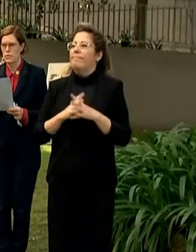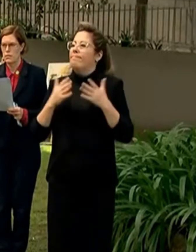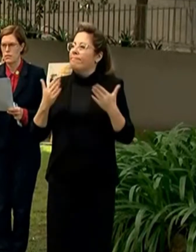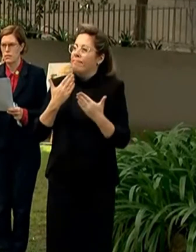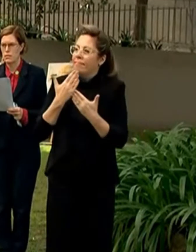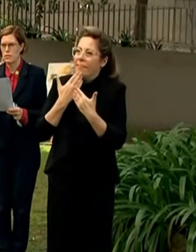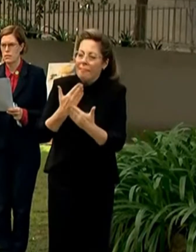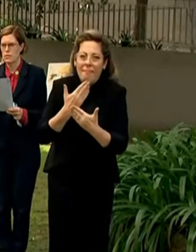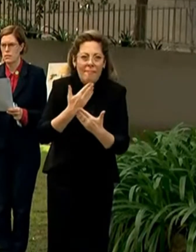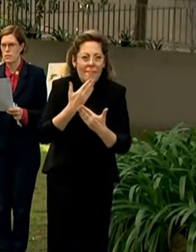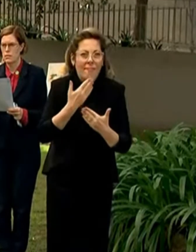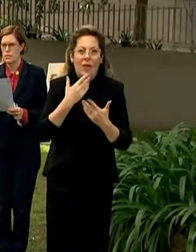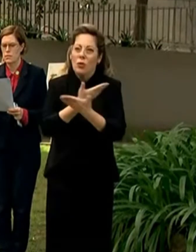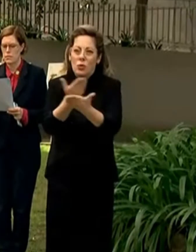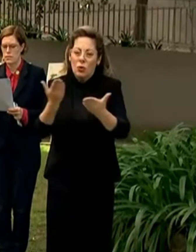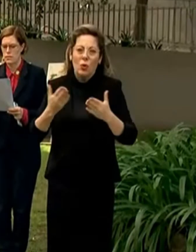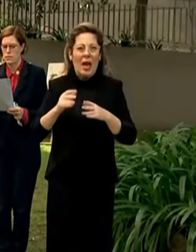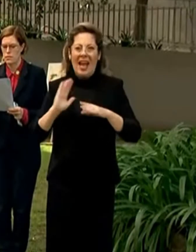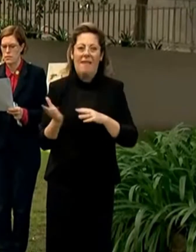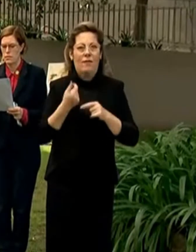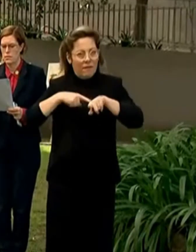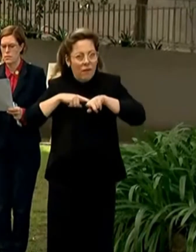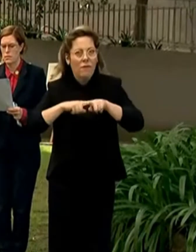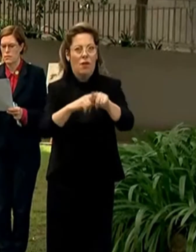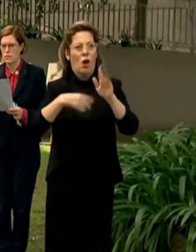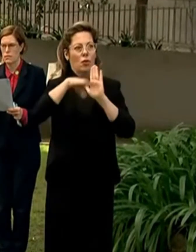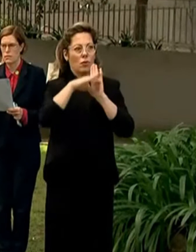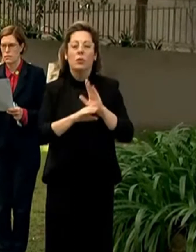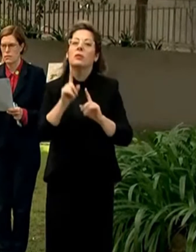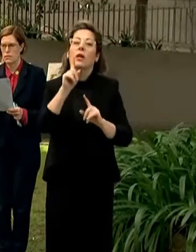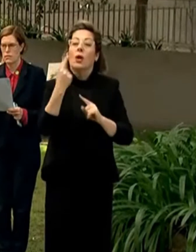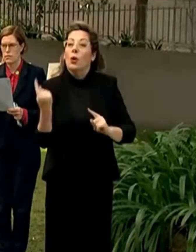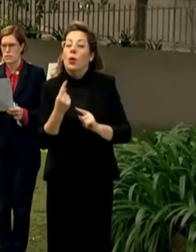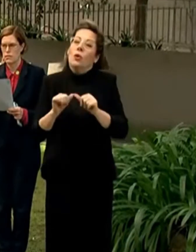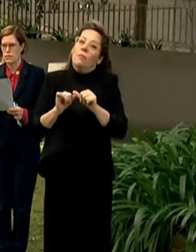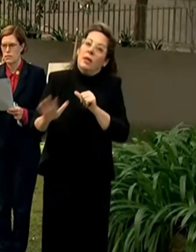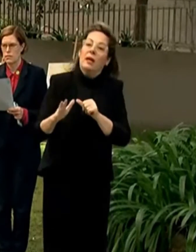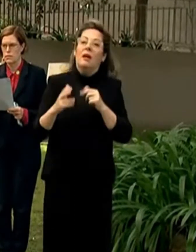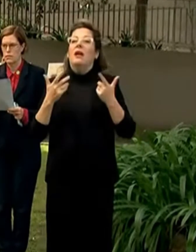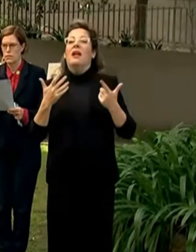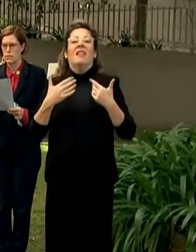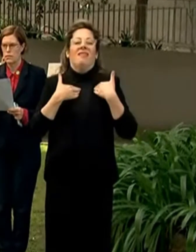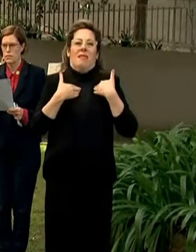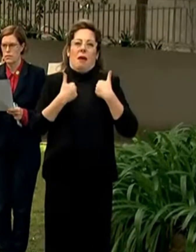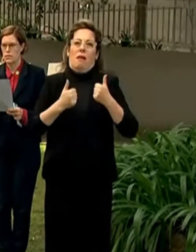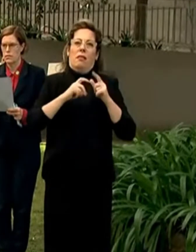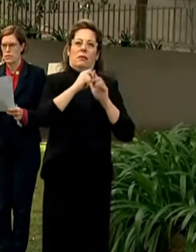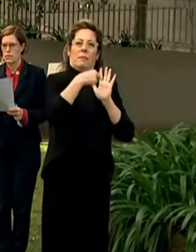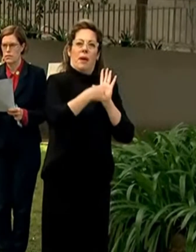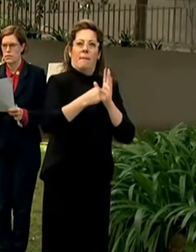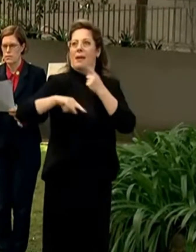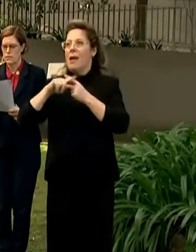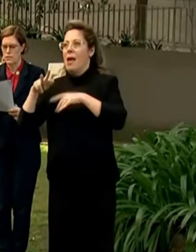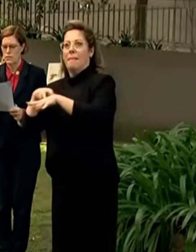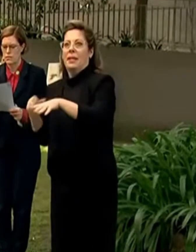the health detectives who have gone over and above. I mean, our health officials are doing an outstanding job, and so is the police, in making sure that